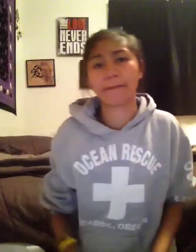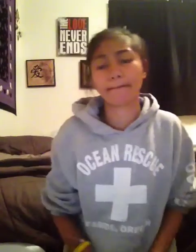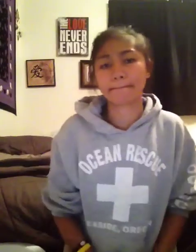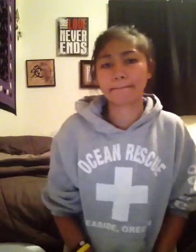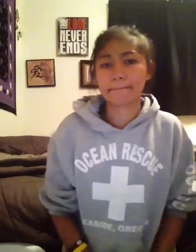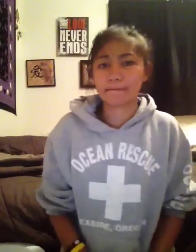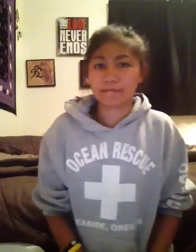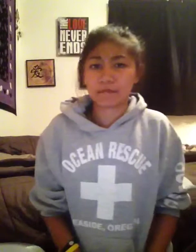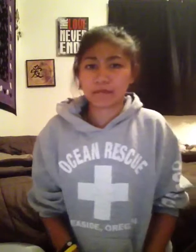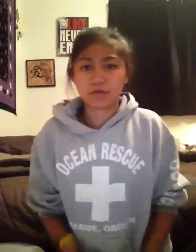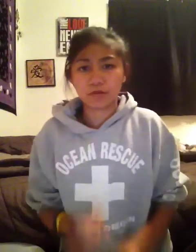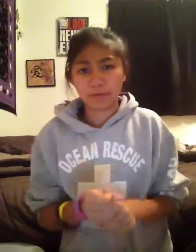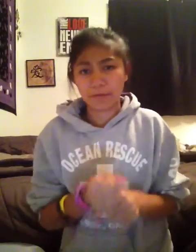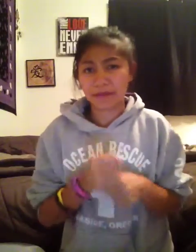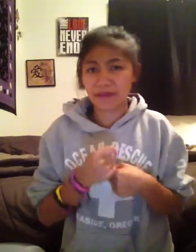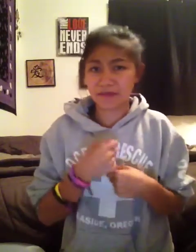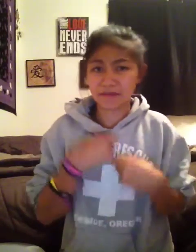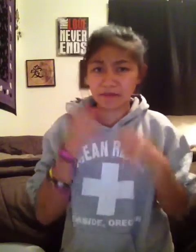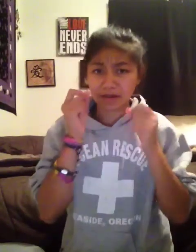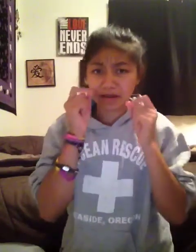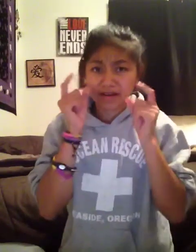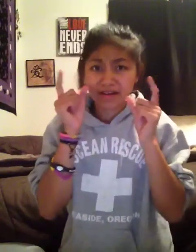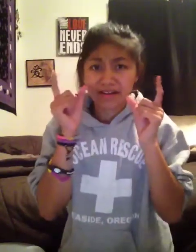eyes. You opened up my